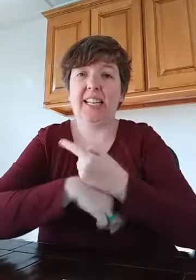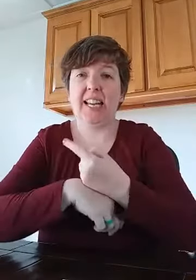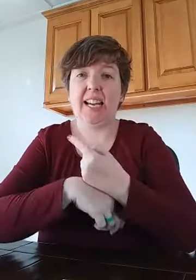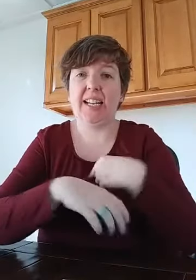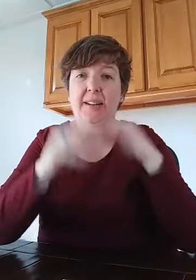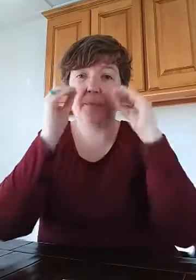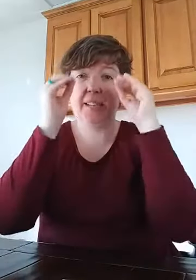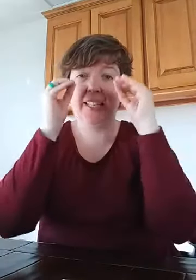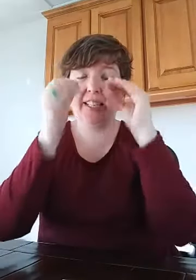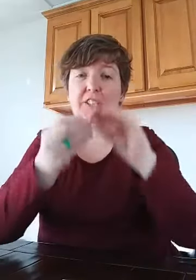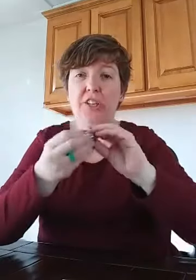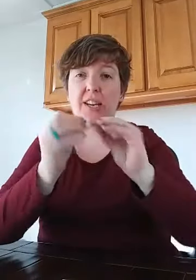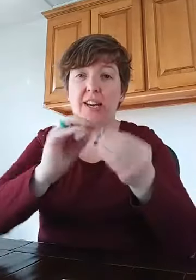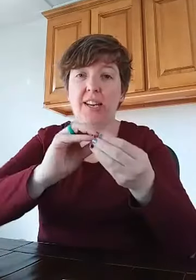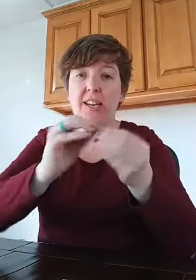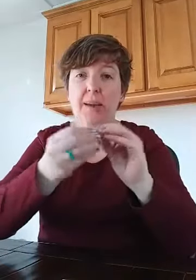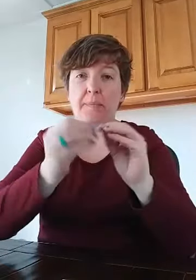Today I'm going to teach numbers.